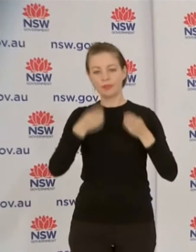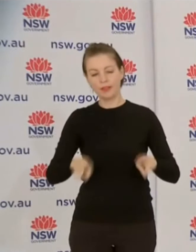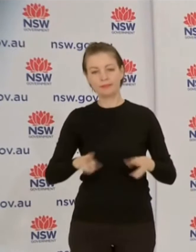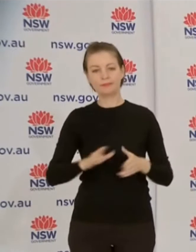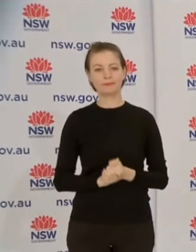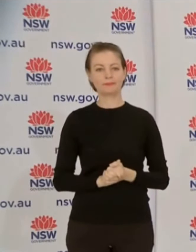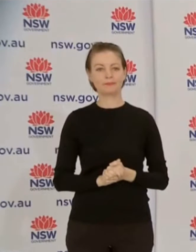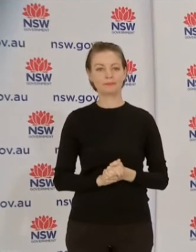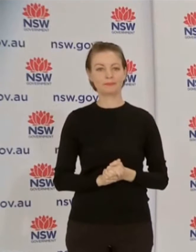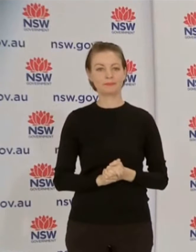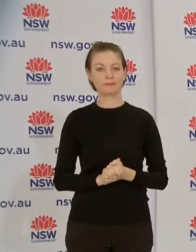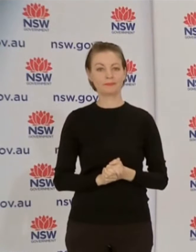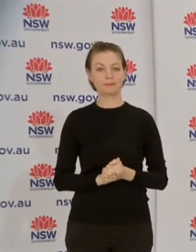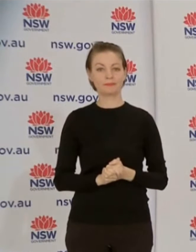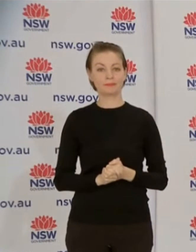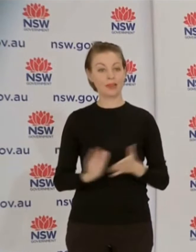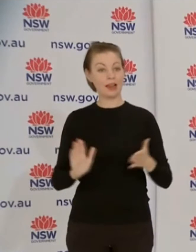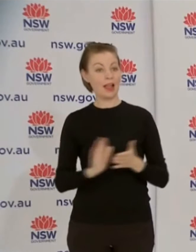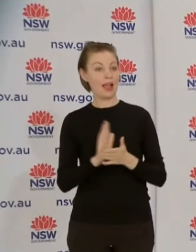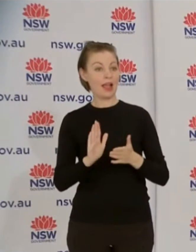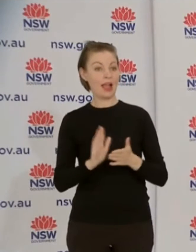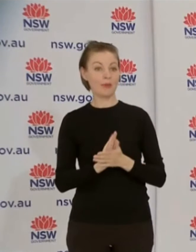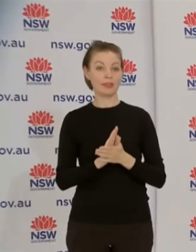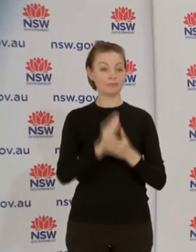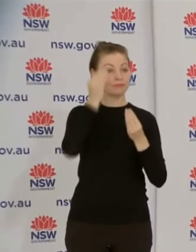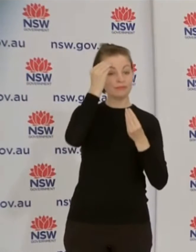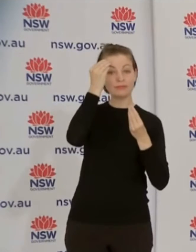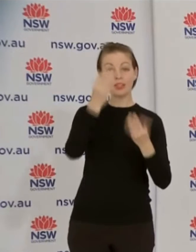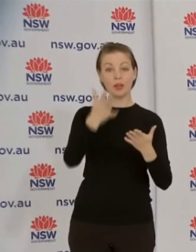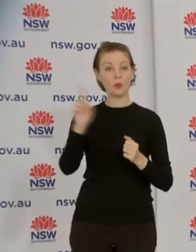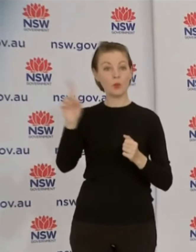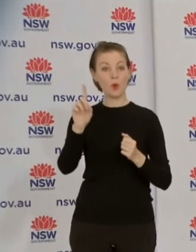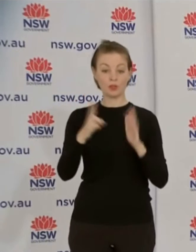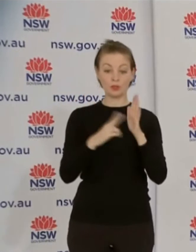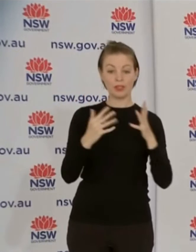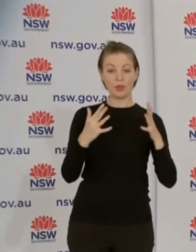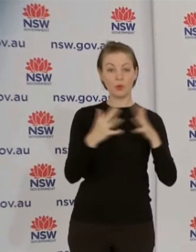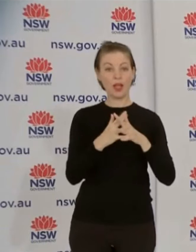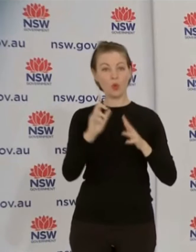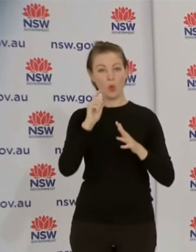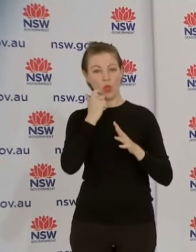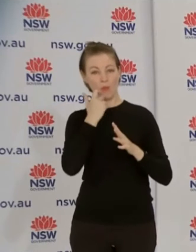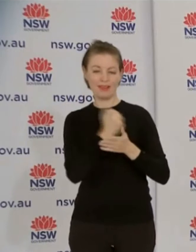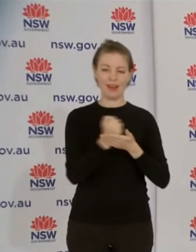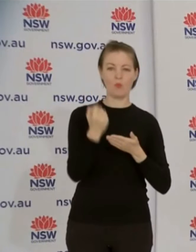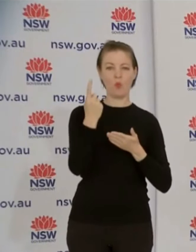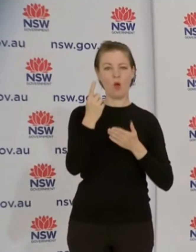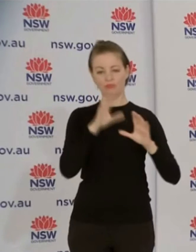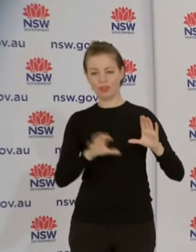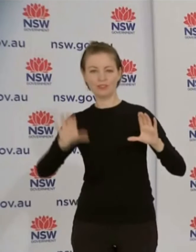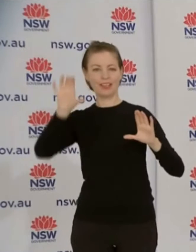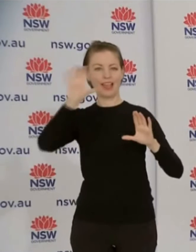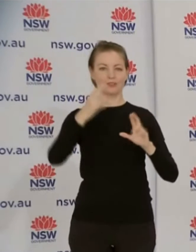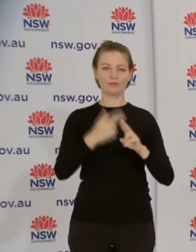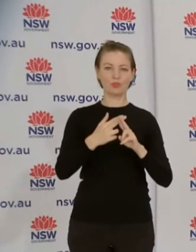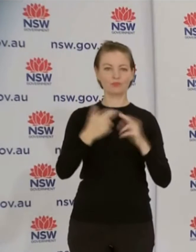South Wales looks like will be the first state or territory to hit 70% first dose vaccination across our population, and I just can't